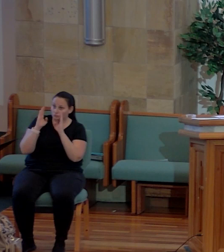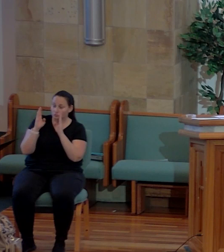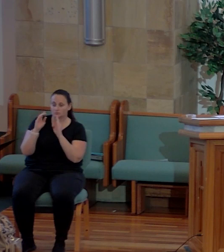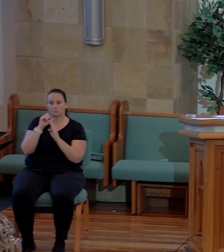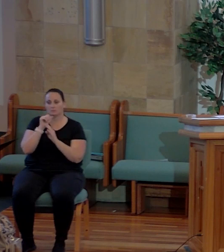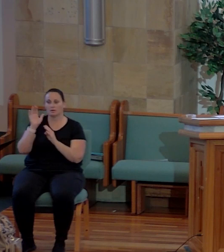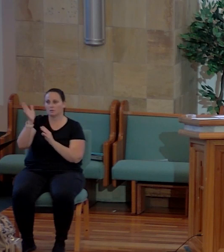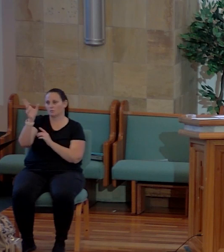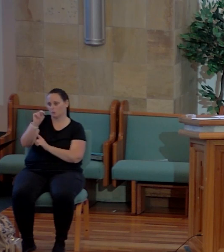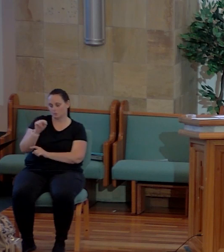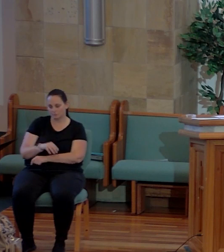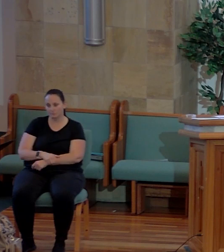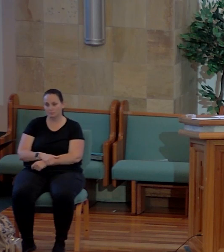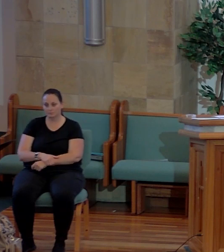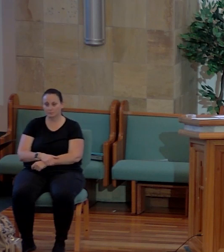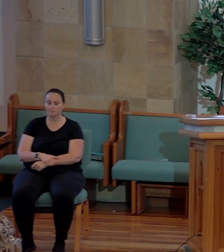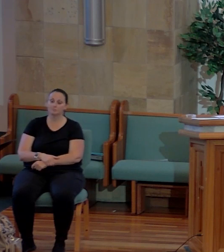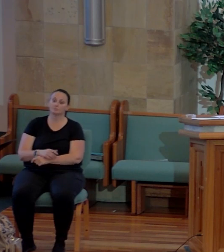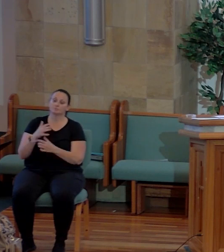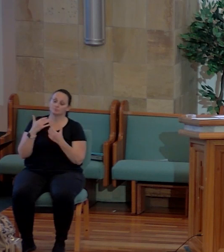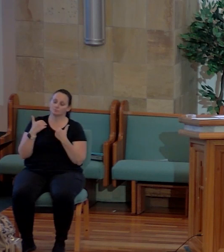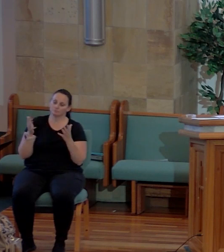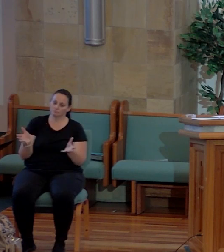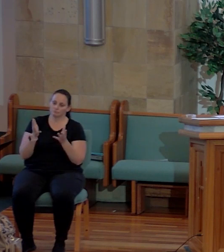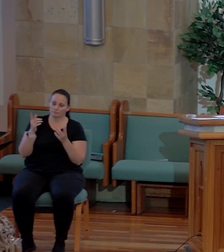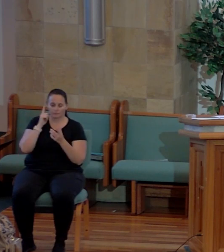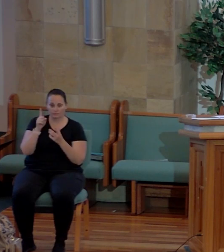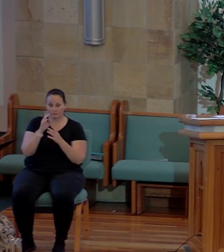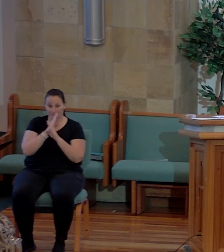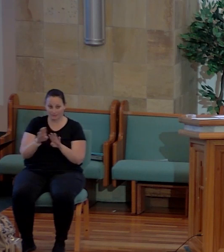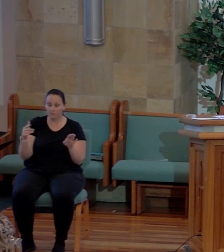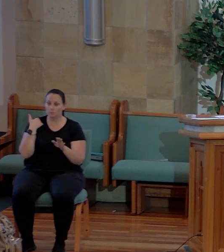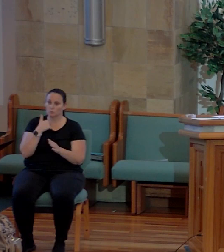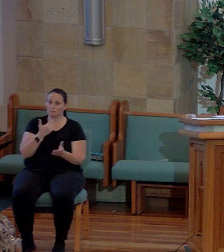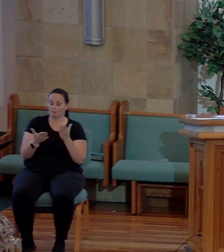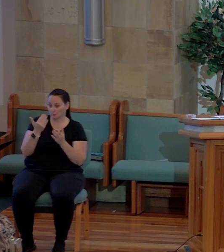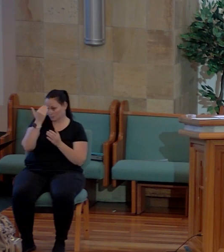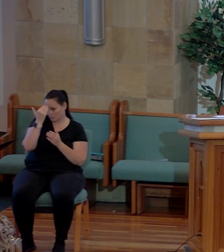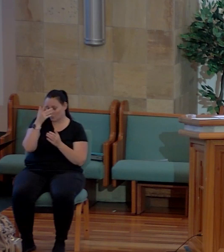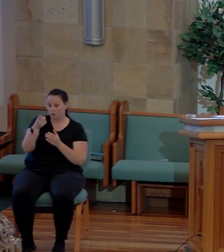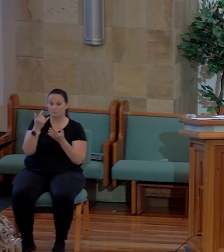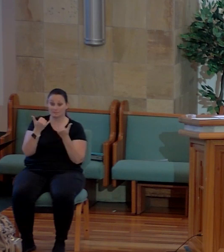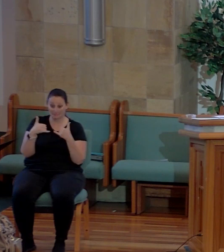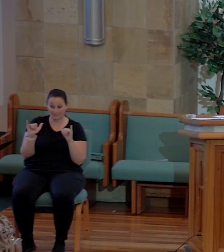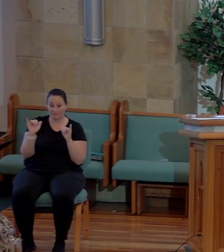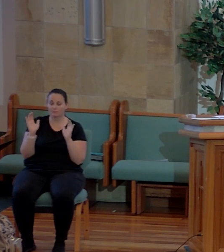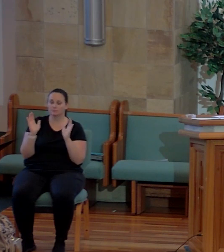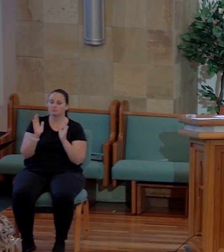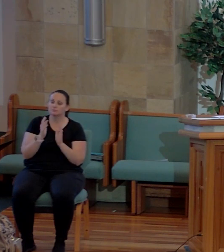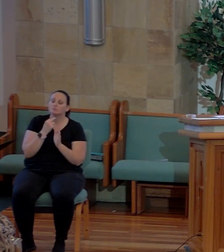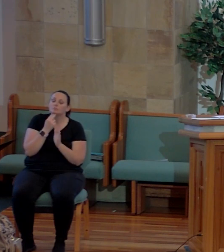not your own. Give us courage to hear the sound of sheer silence that we may know your still small